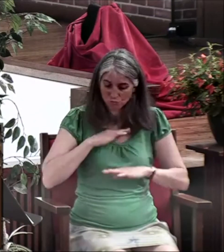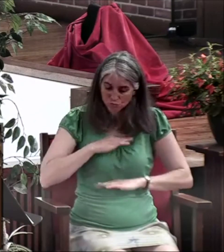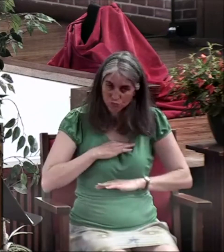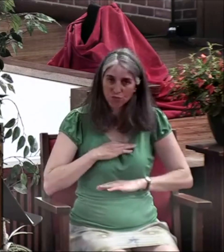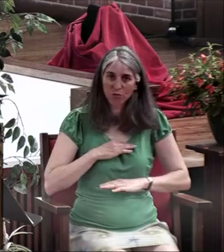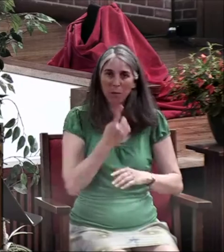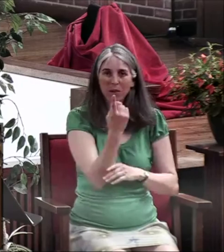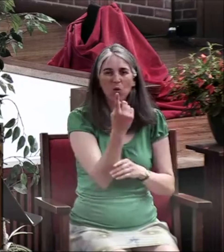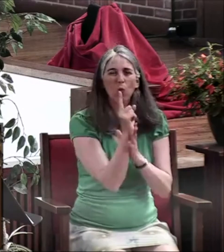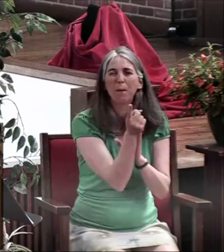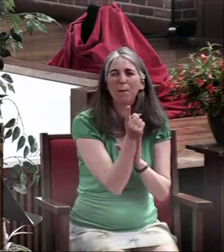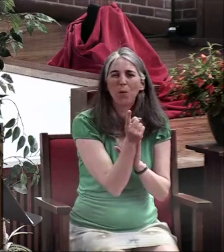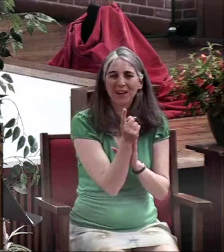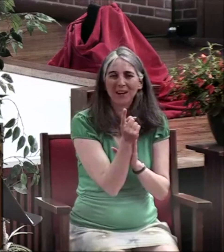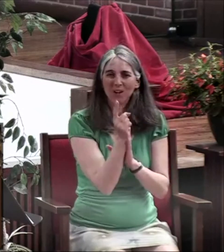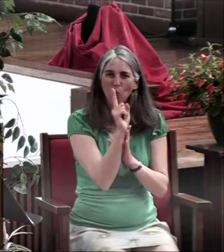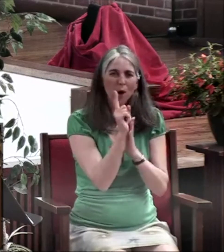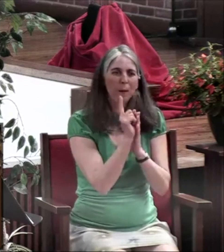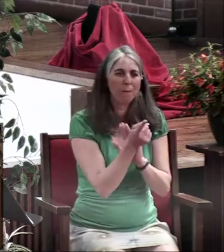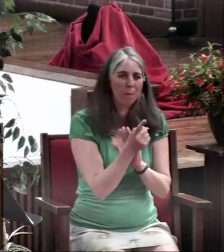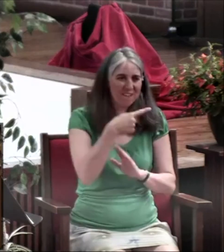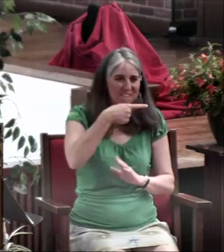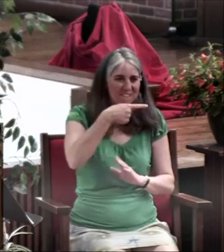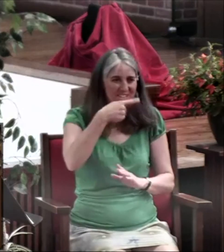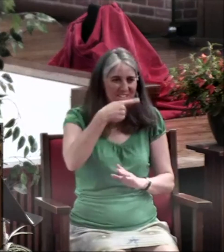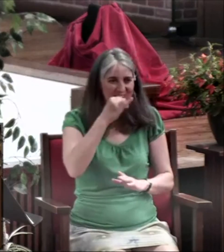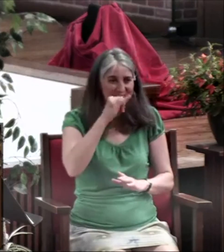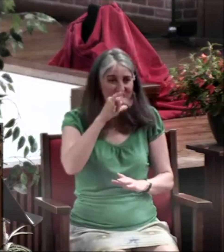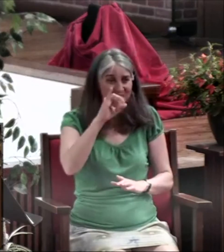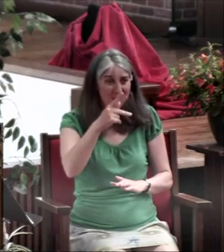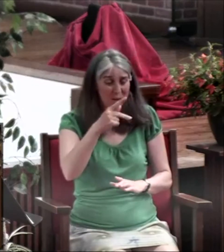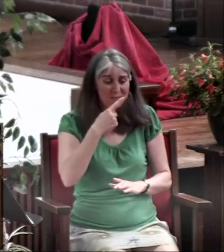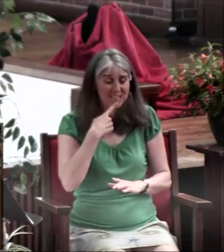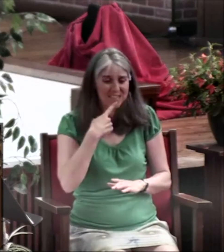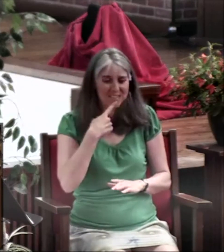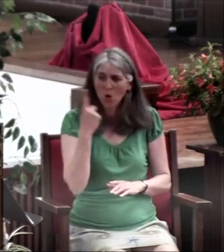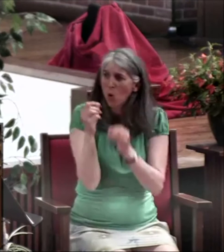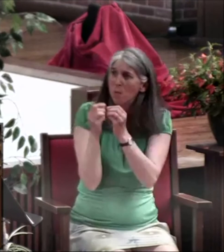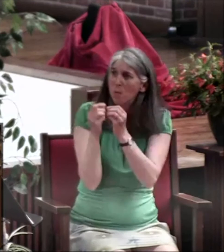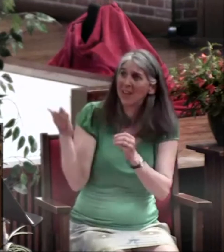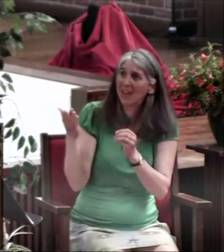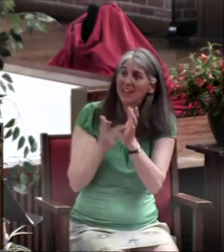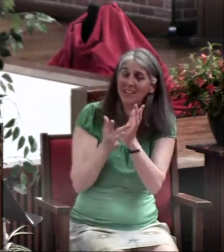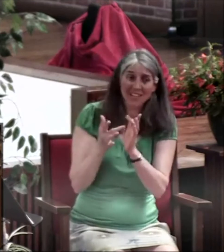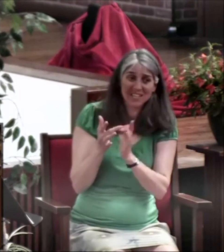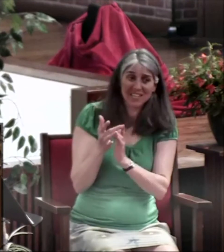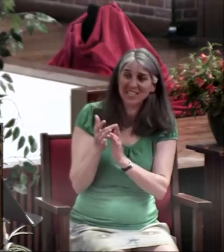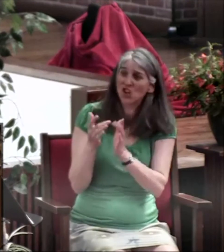that one moment that Philip says, that there's one more thing, Jesus. Show us the